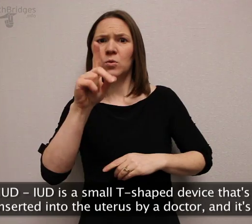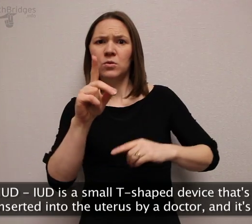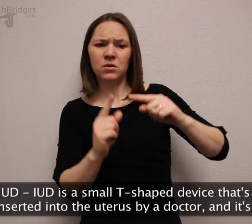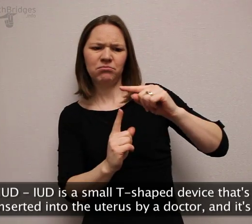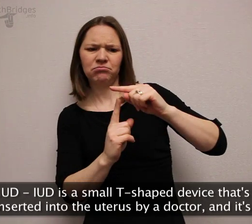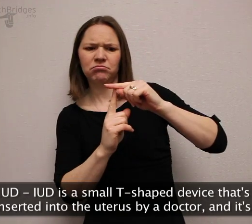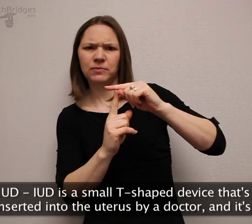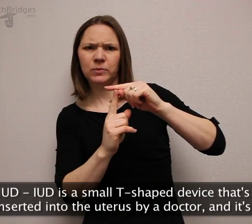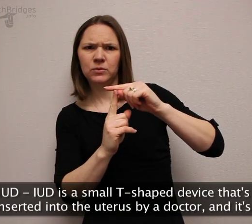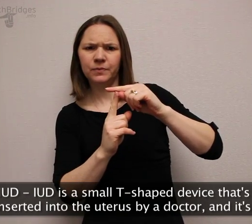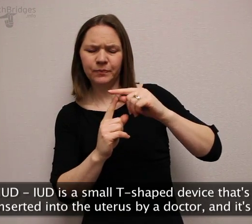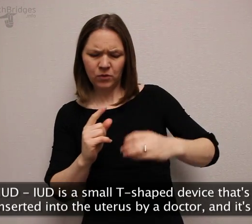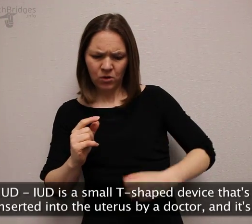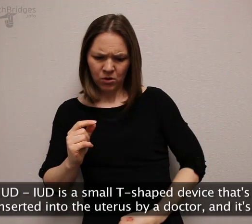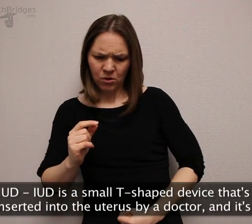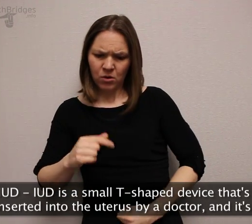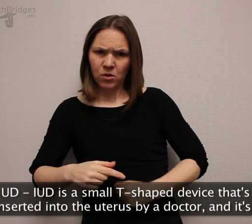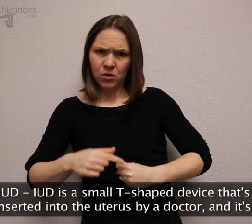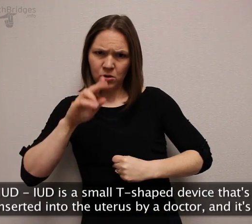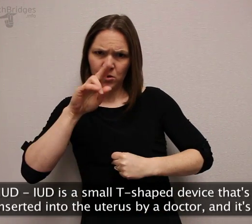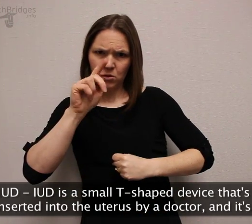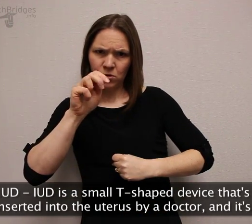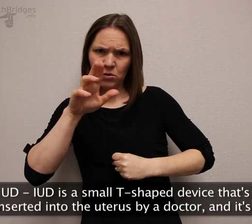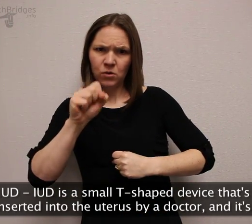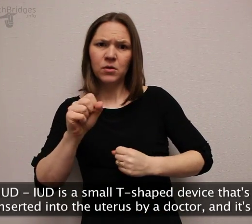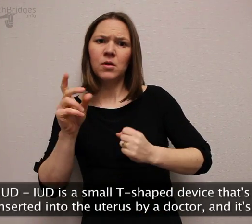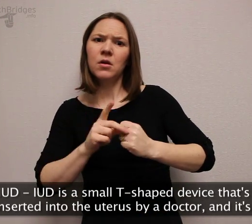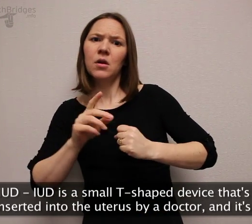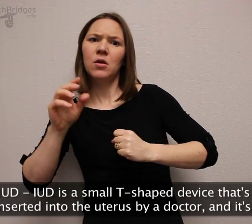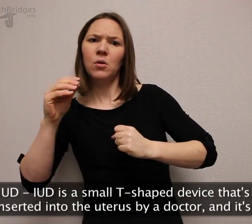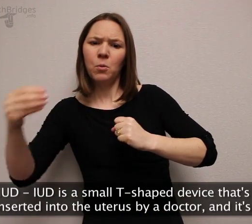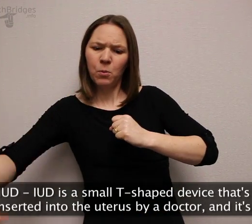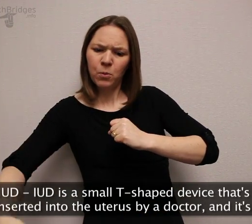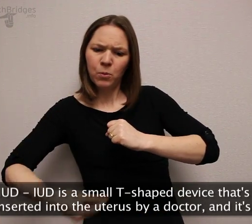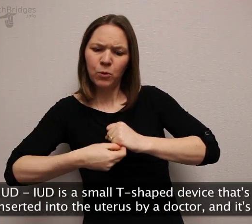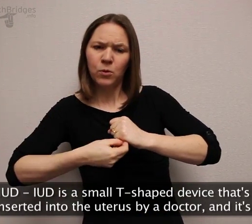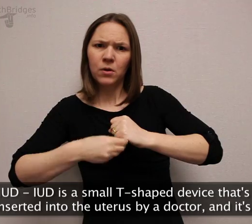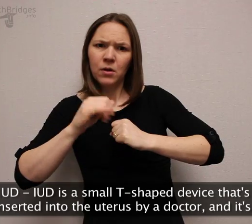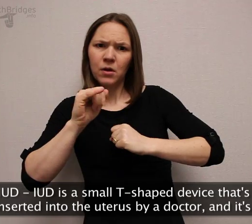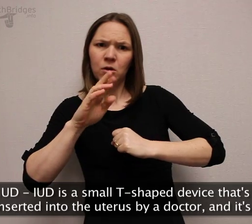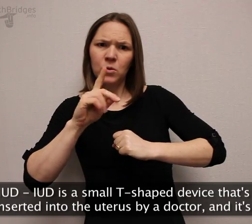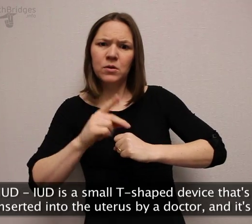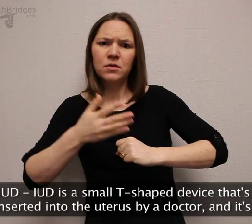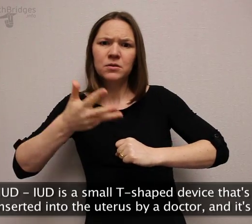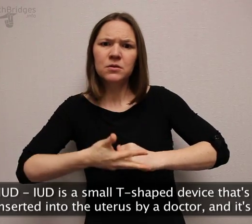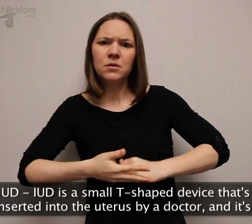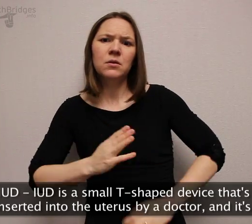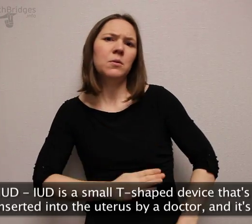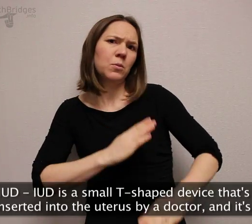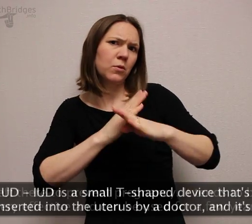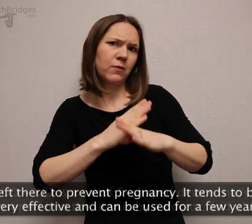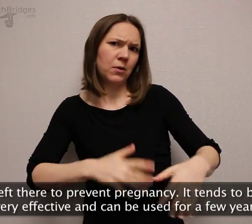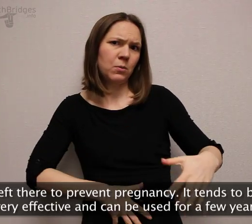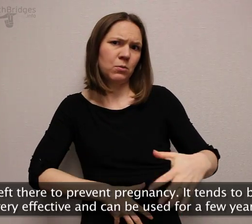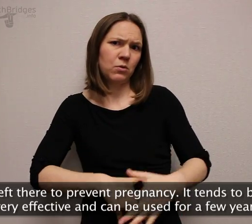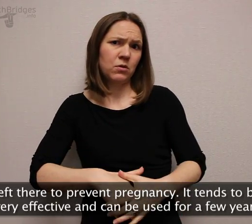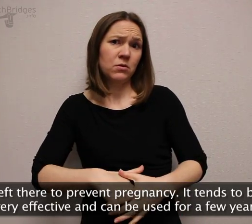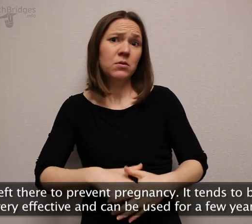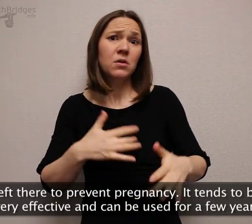IUD. IUD is a small T-shaped device that's inserted into the uterus by a doctor, and it's left there to